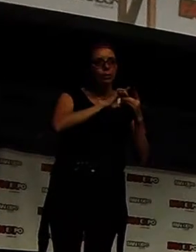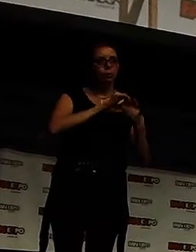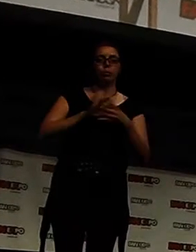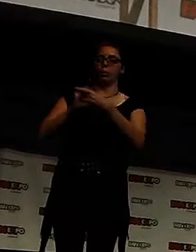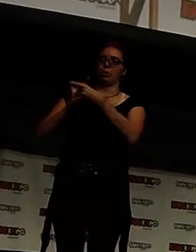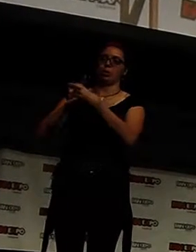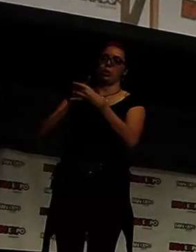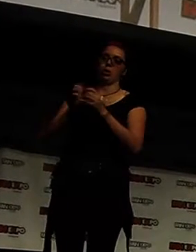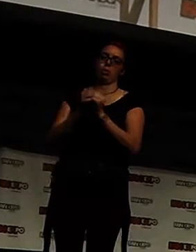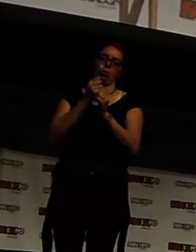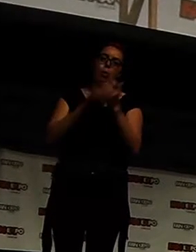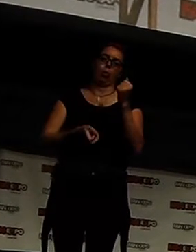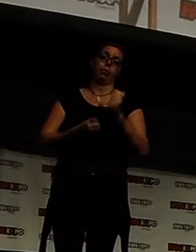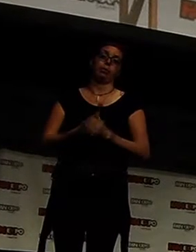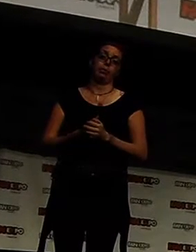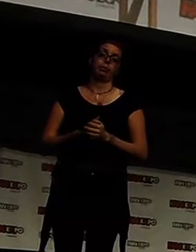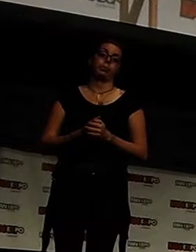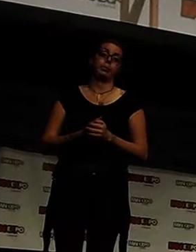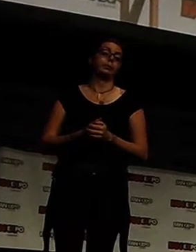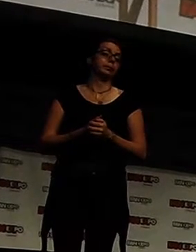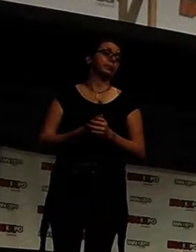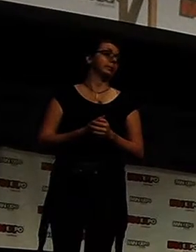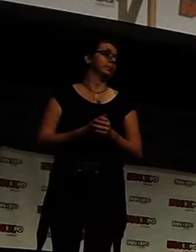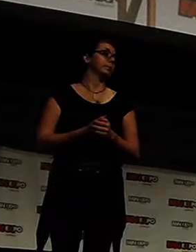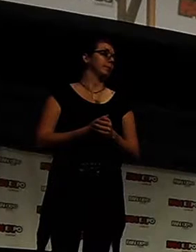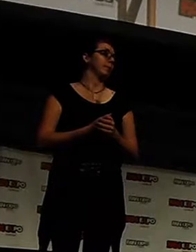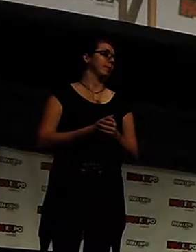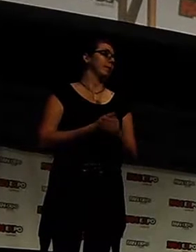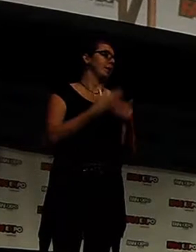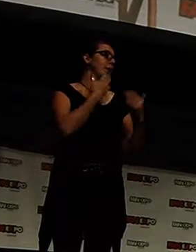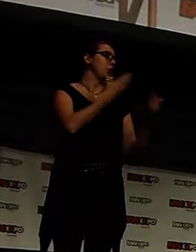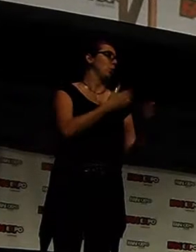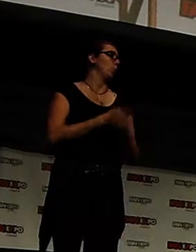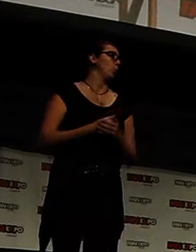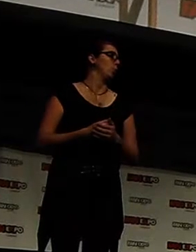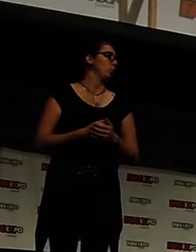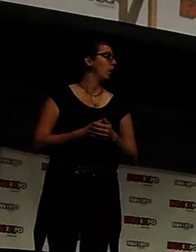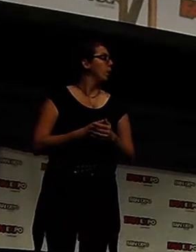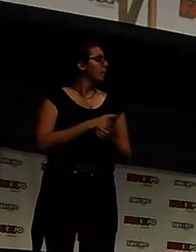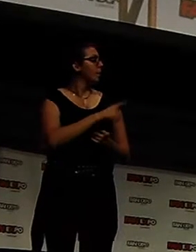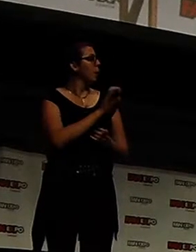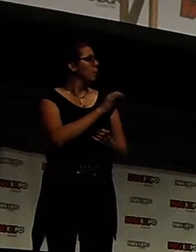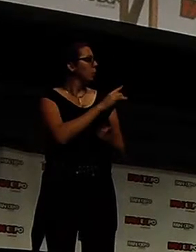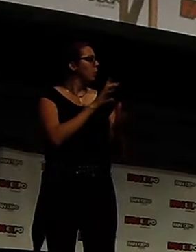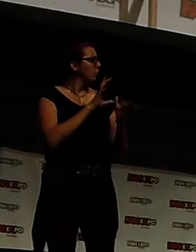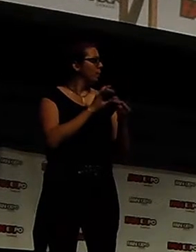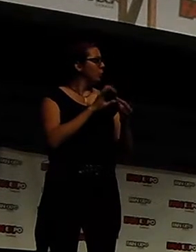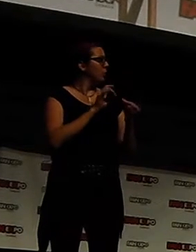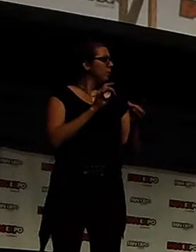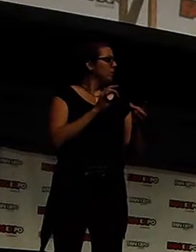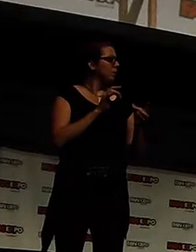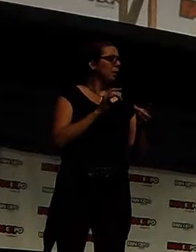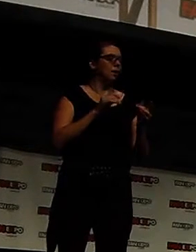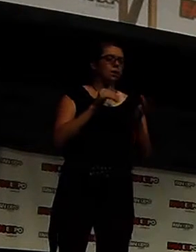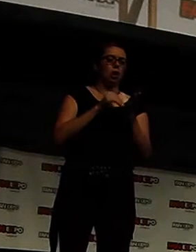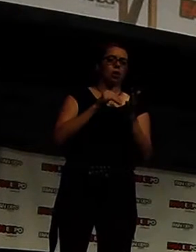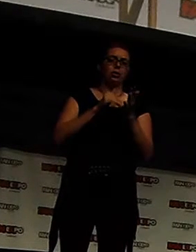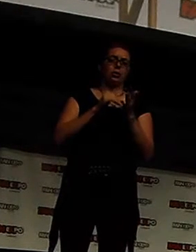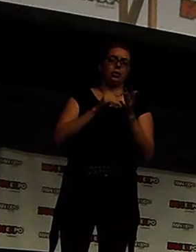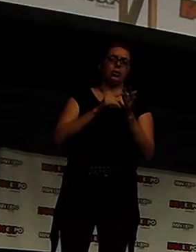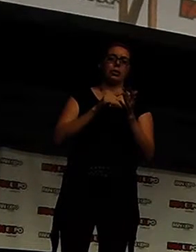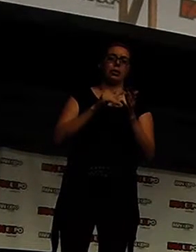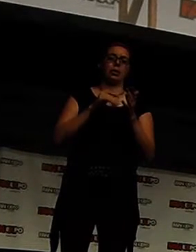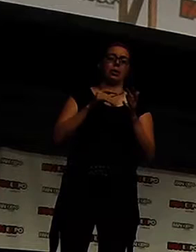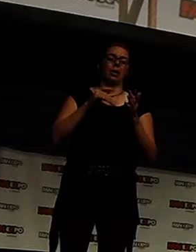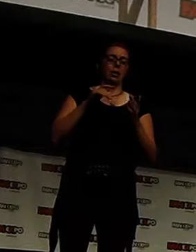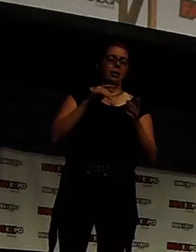Peter. Thank you very much. Thank you. You also mentioned in an earlier answer going into the Doctor's timeline and being in that scene with William